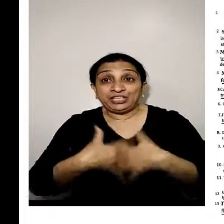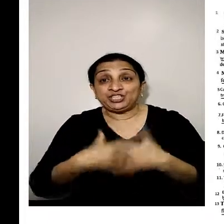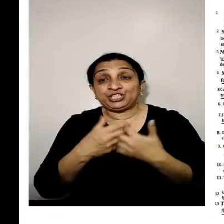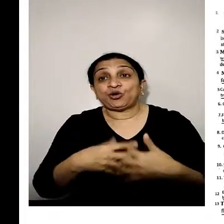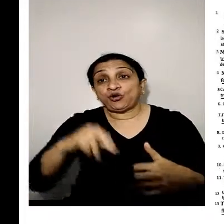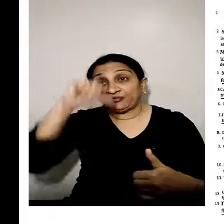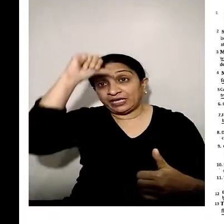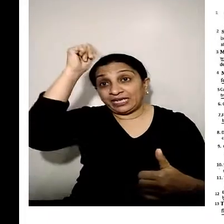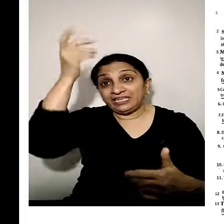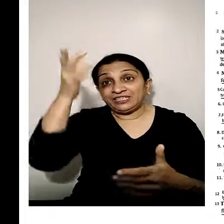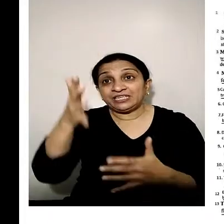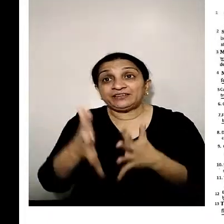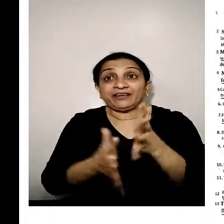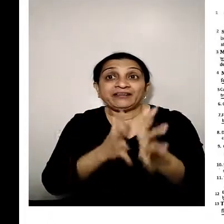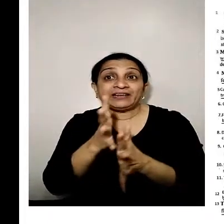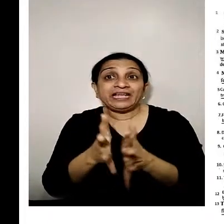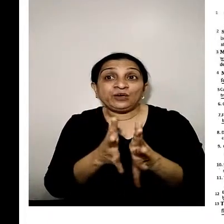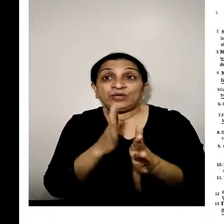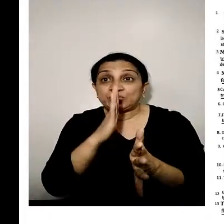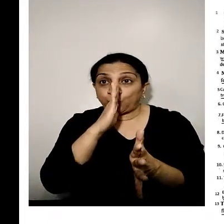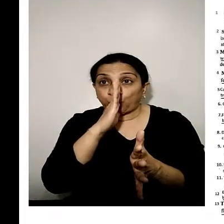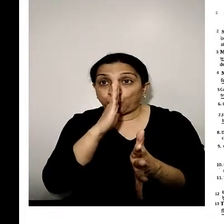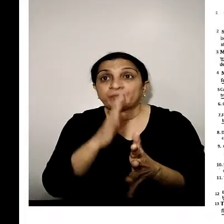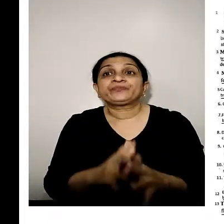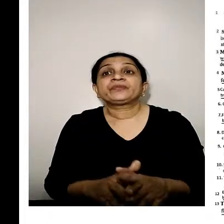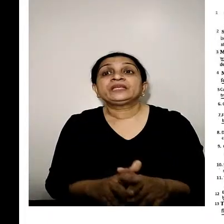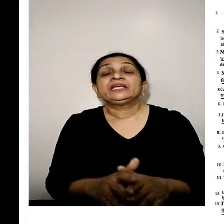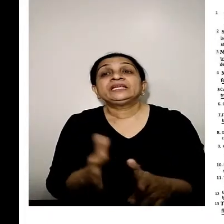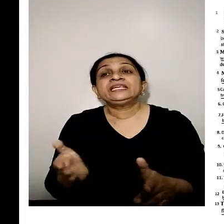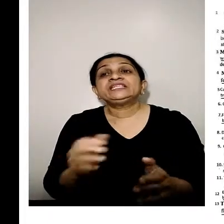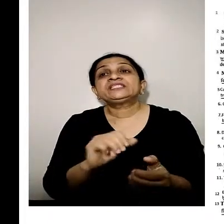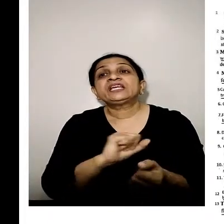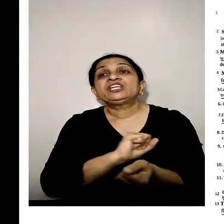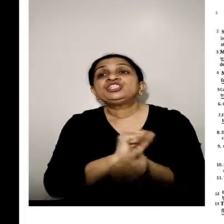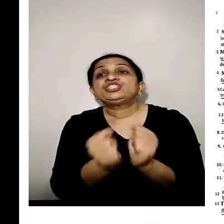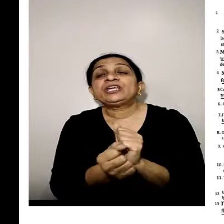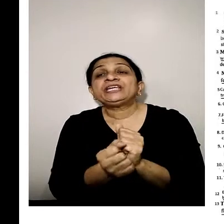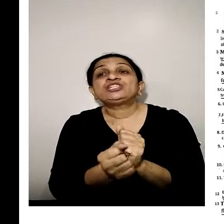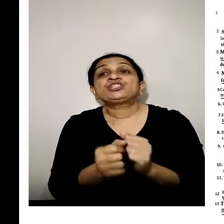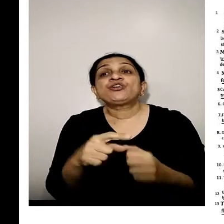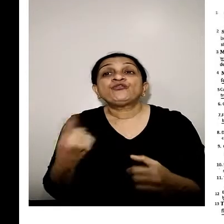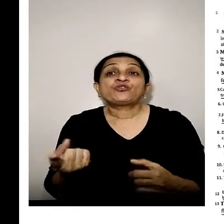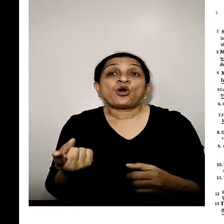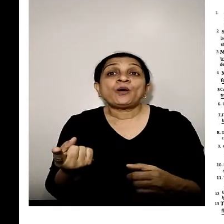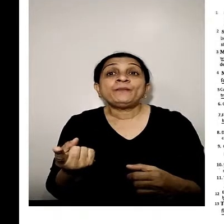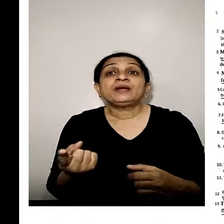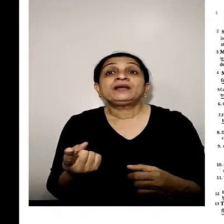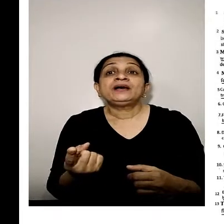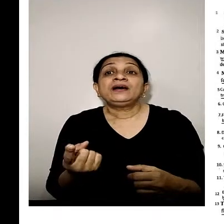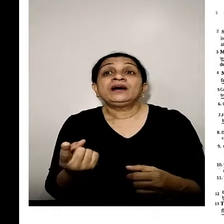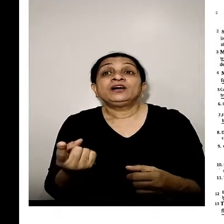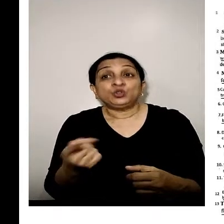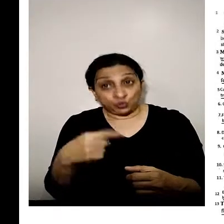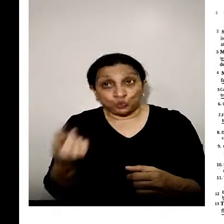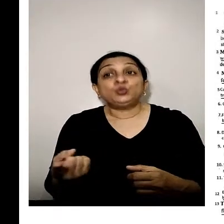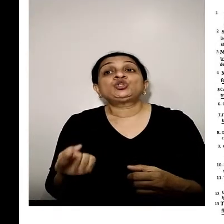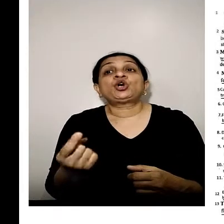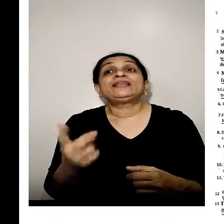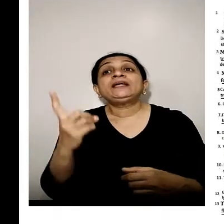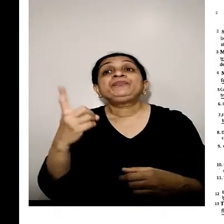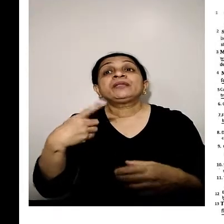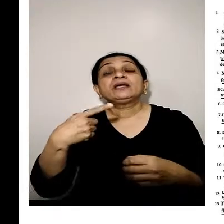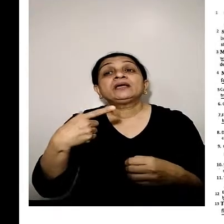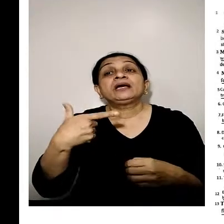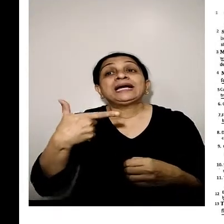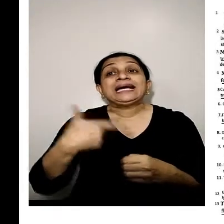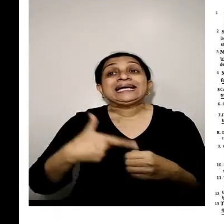steam engine of the Indian Railways is changed from